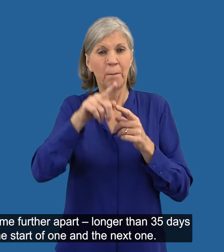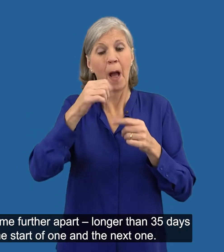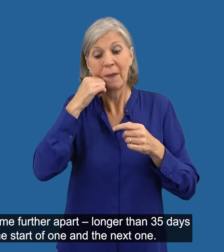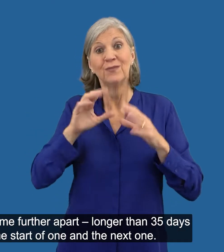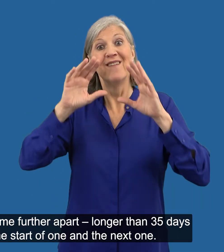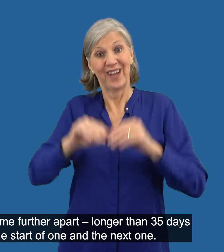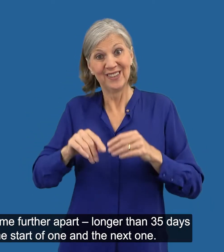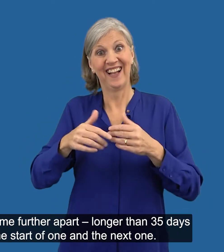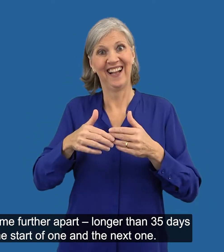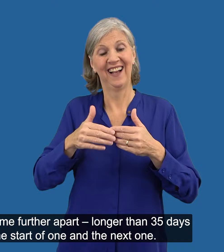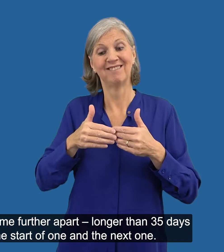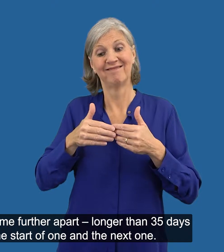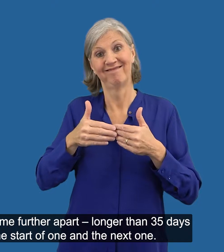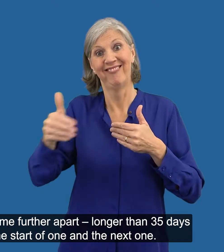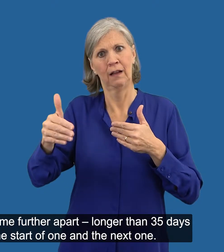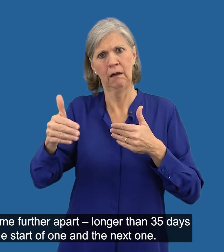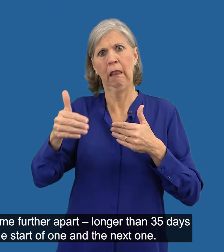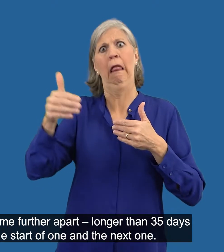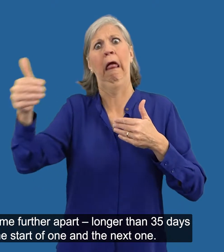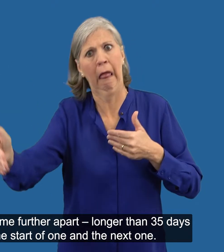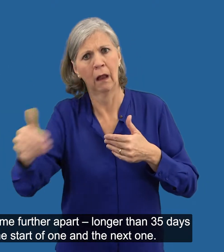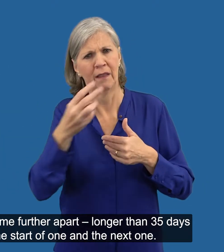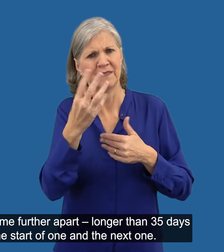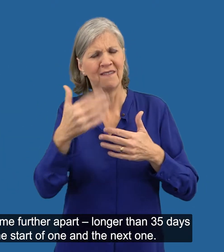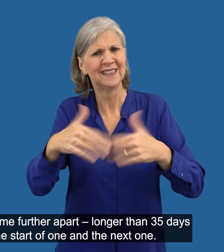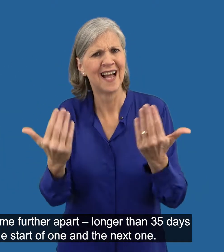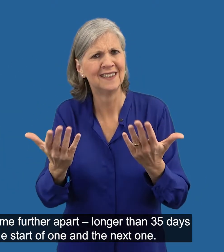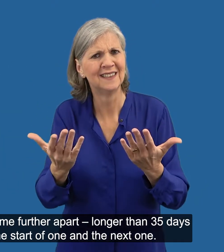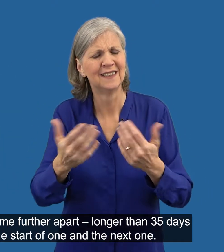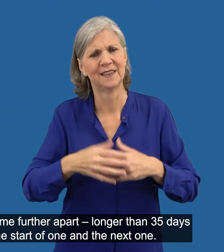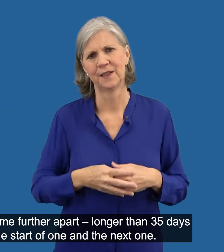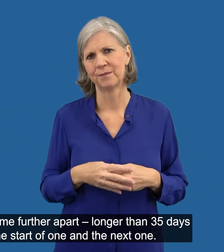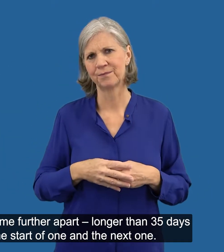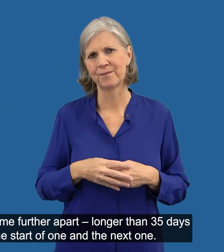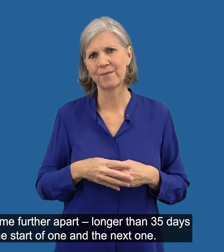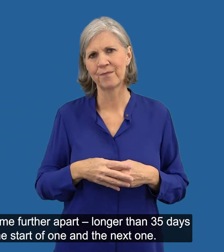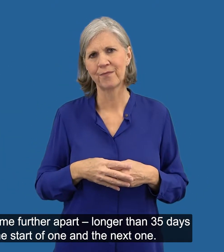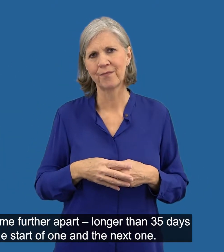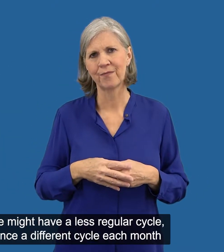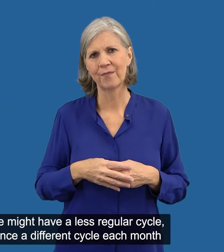Your periods come further apart, longer than 35 days between the start of one and the next one.